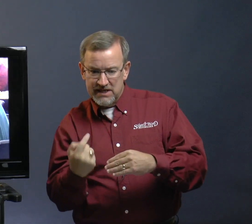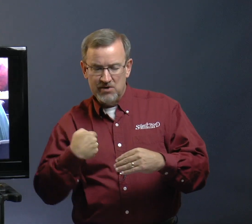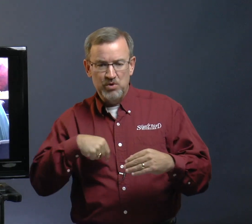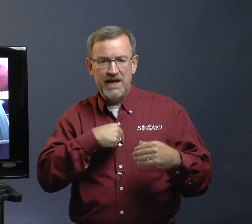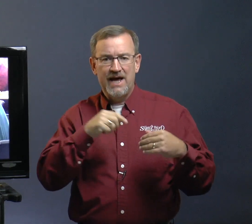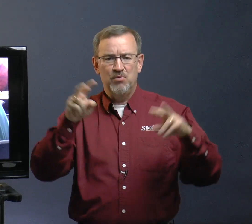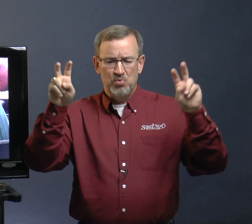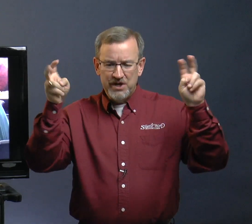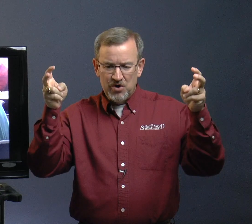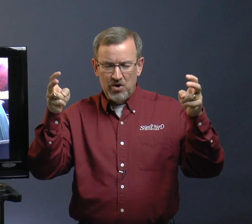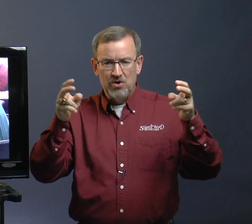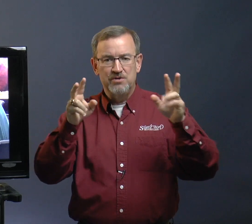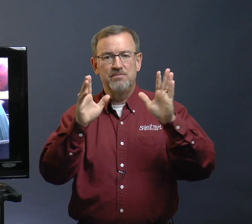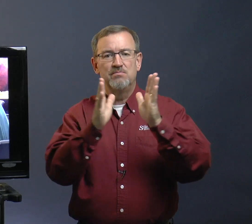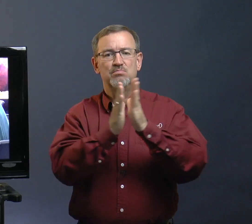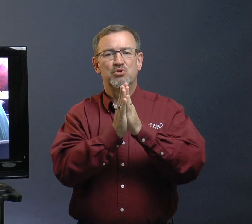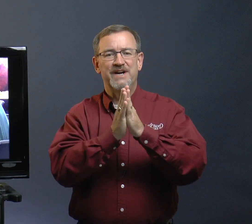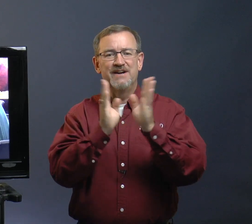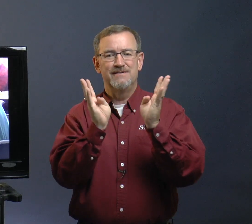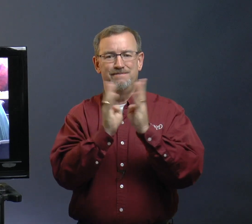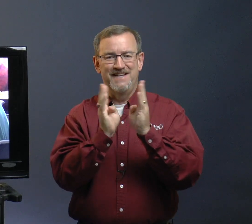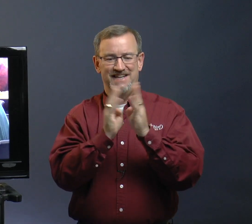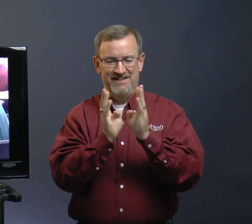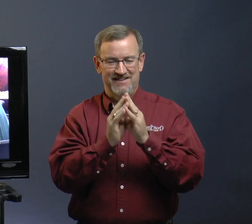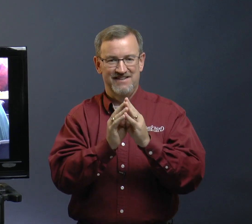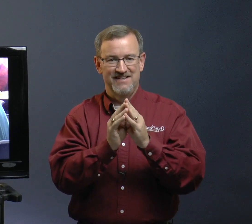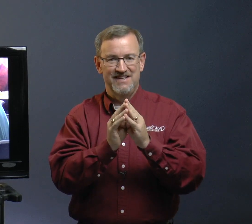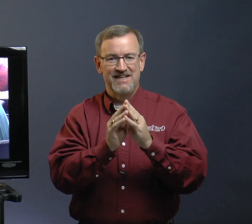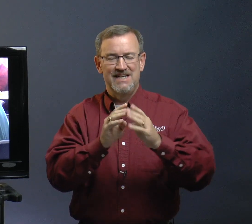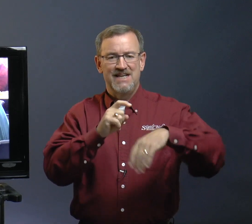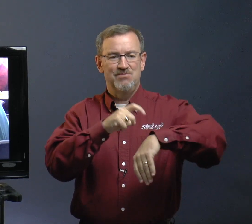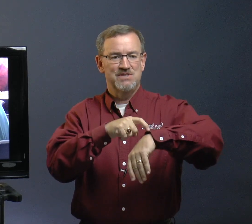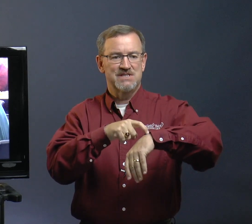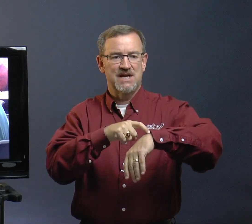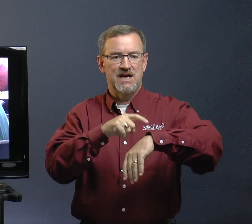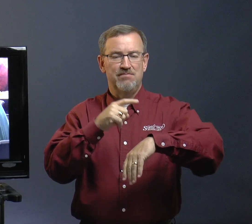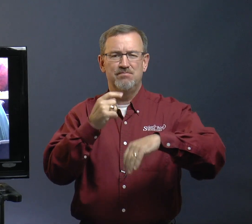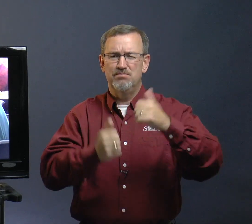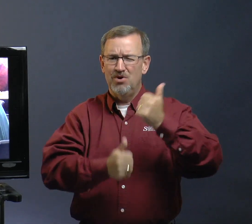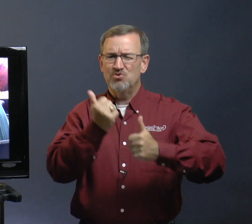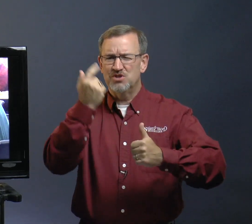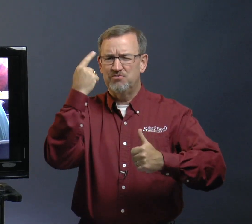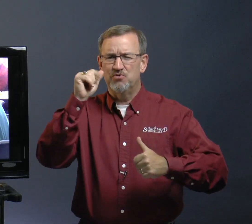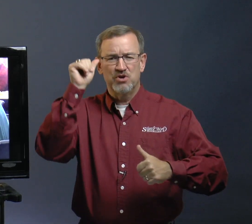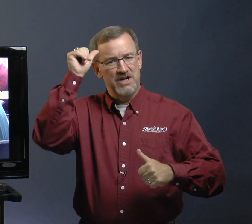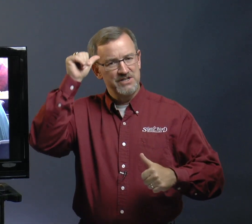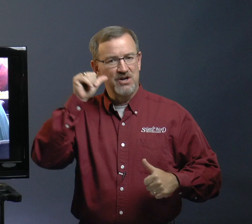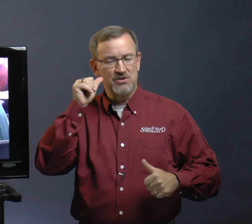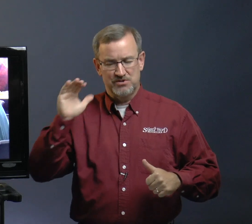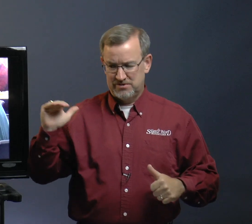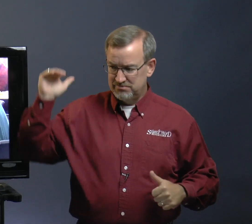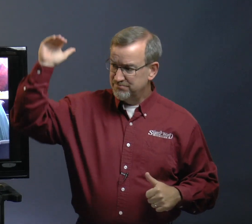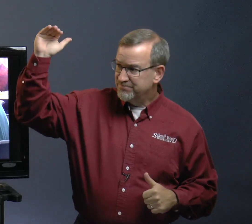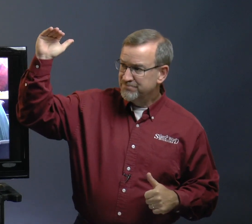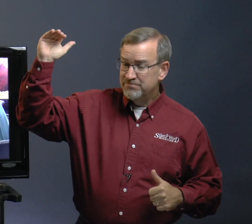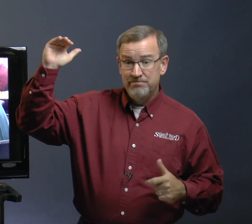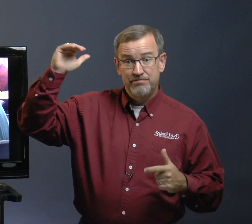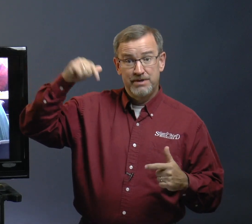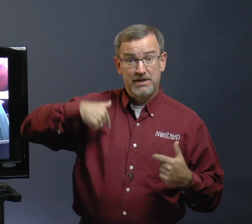every Wednesday night, we had what we called prayer meeting. It was a time mostly for adults. But when